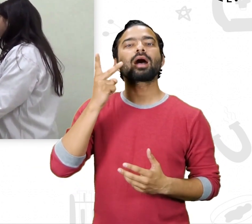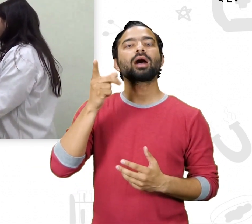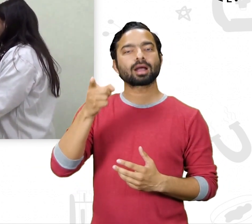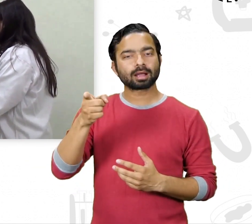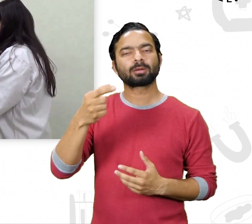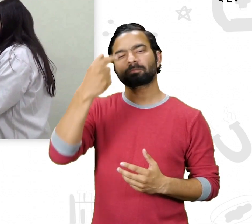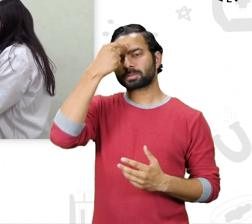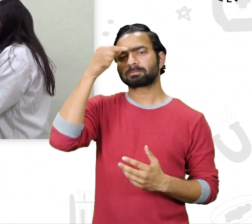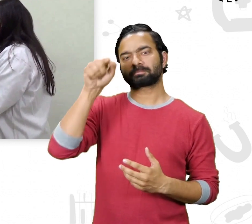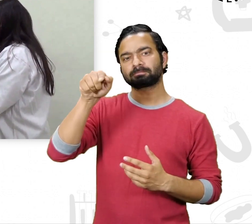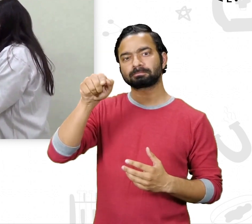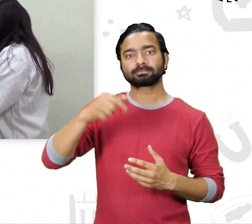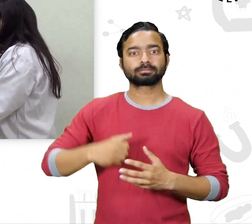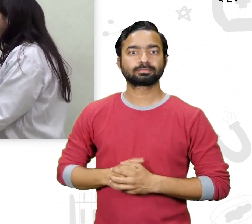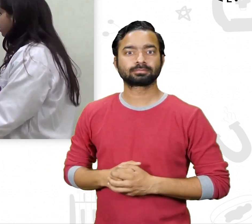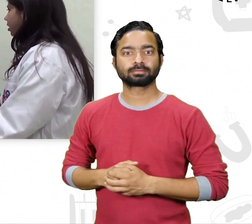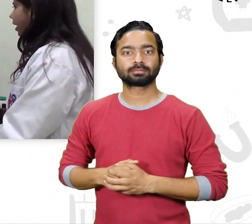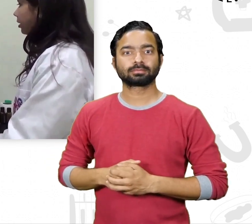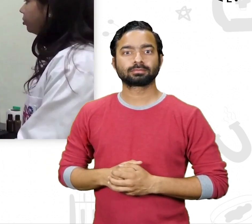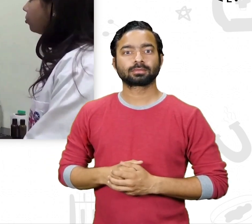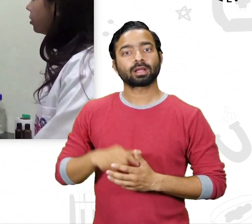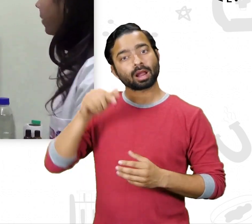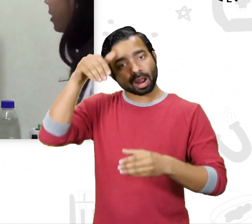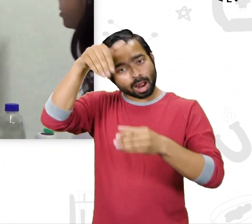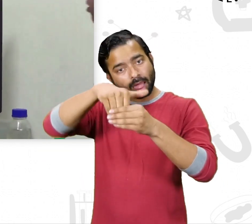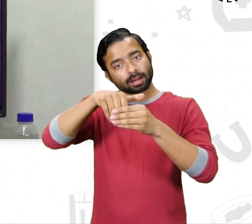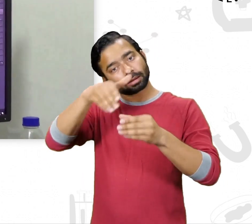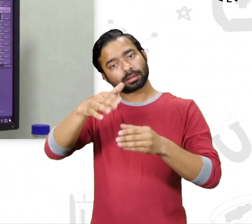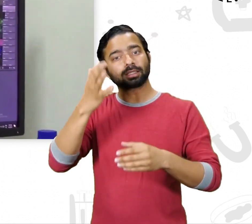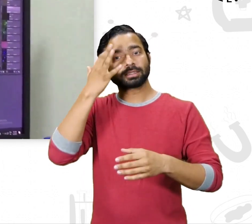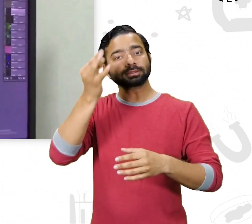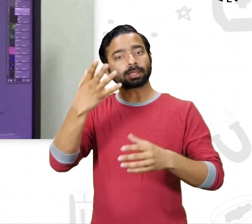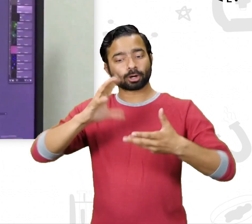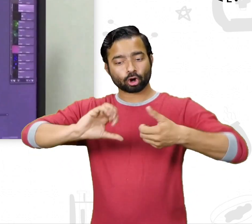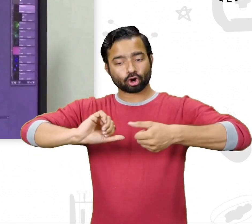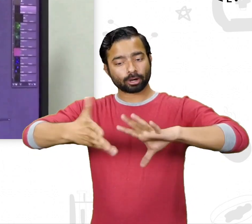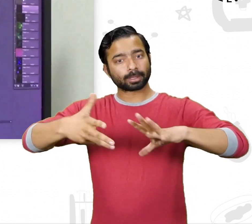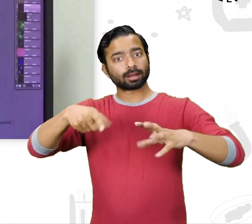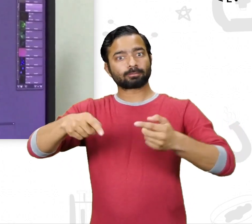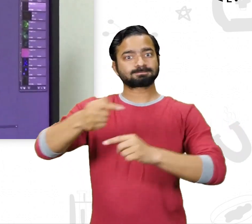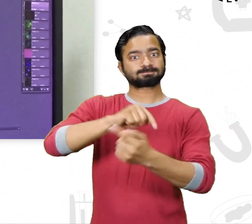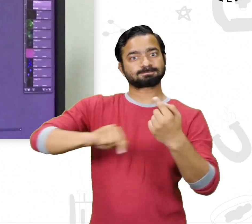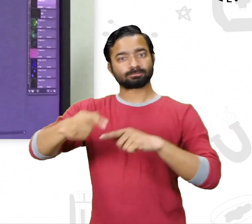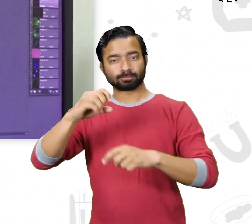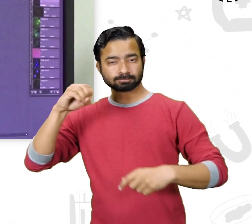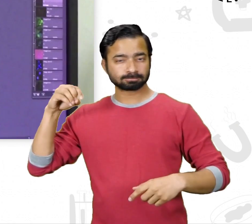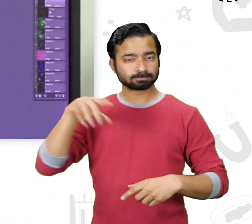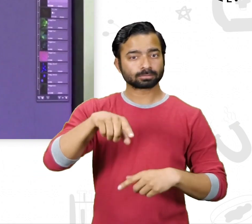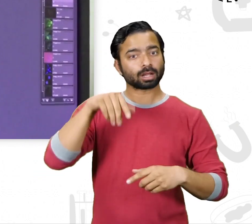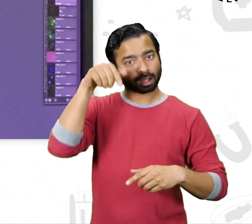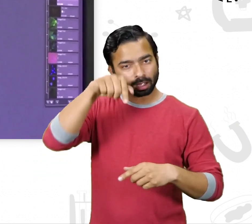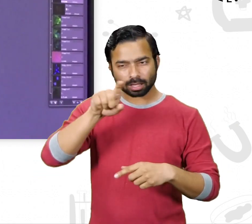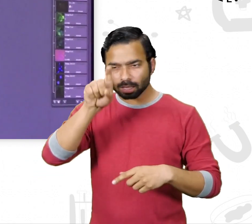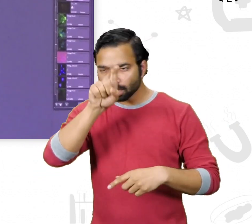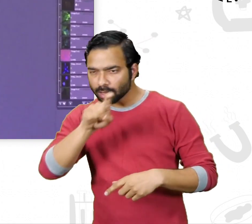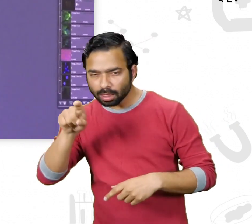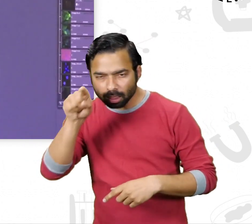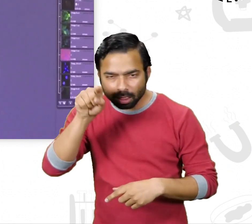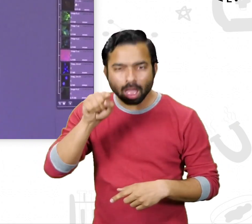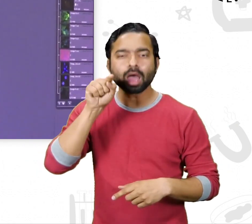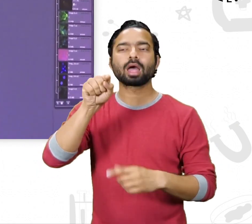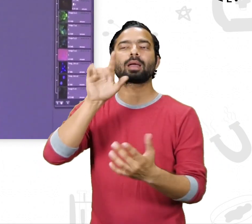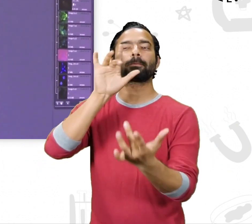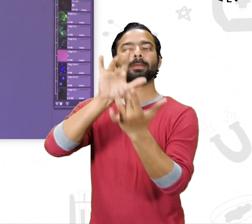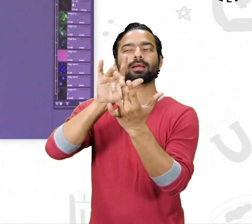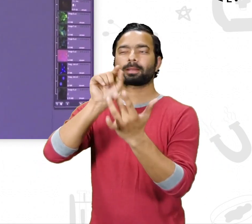488 and the DAPI channel, and use the bad signal because there is no bleed through. In the fastest